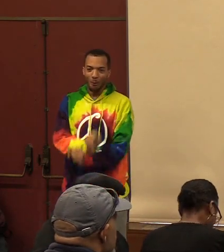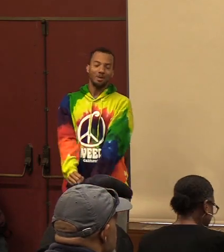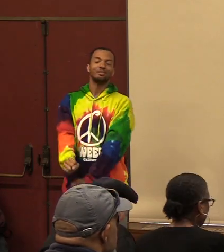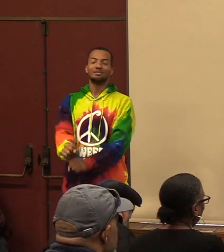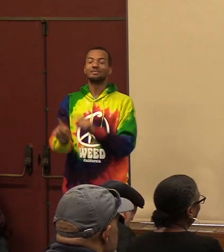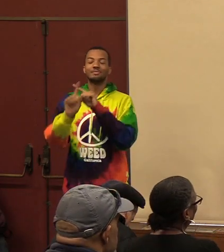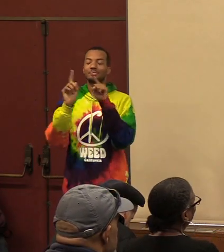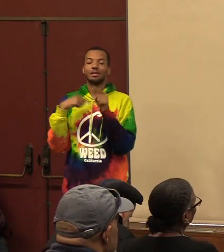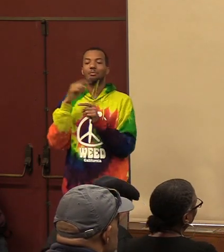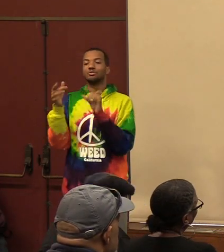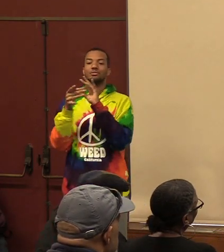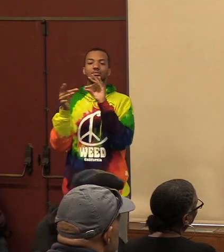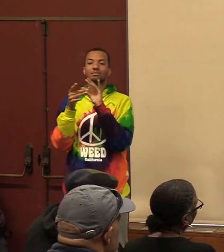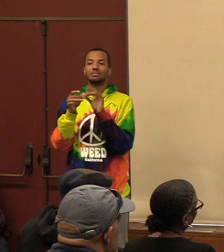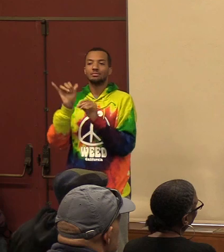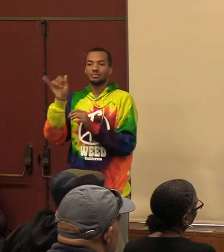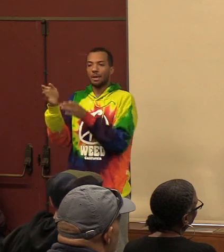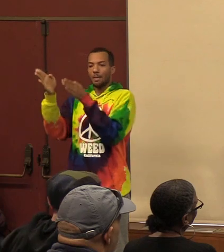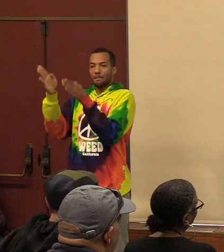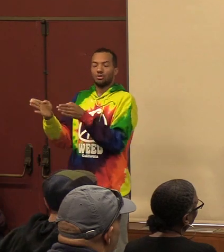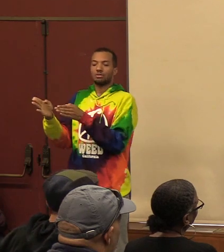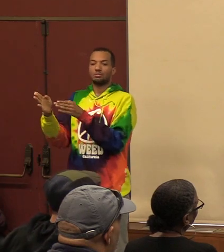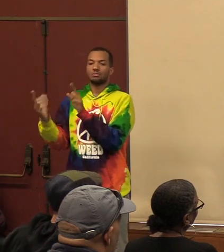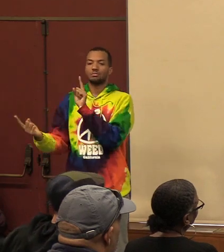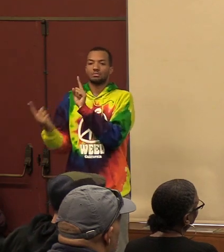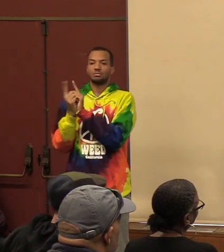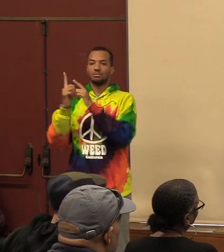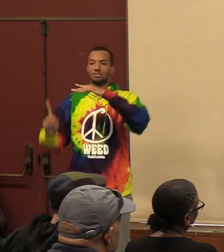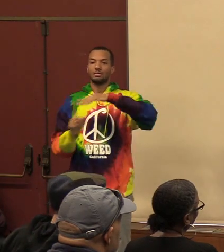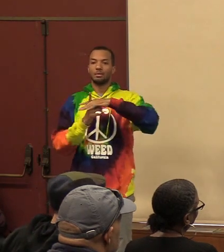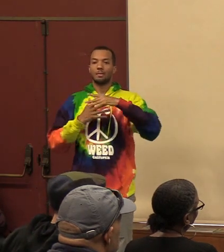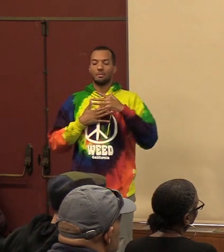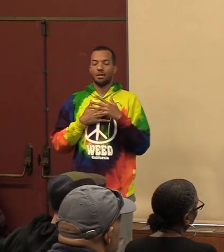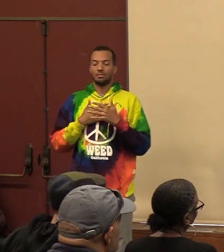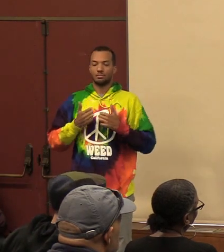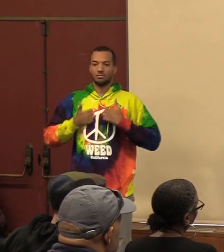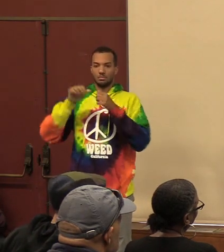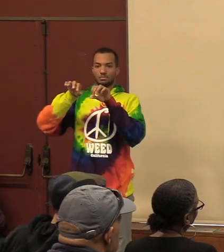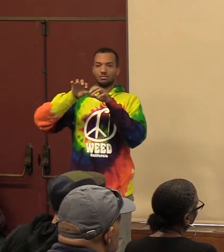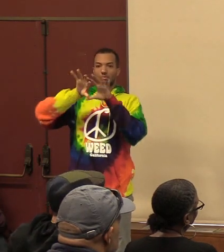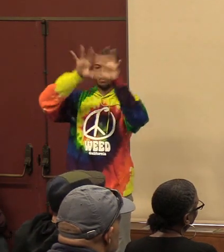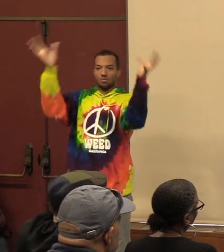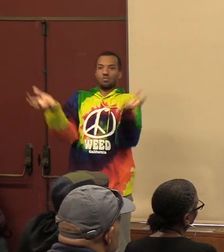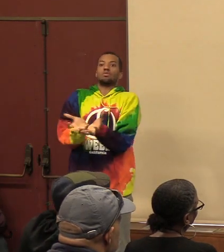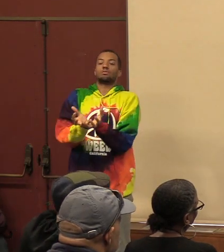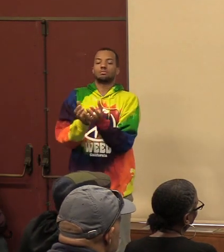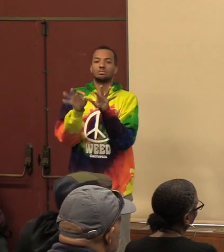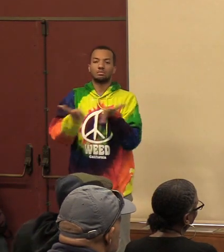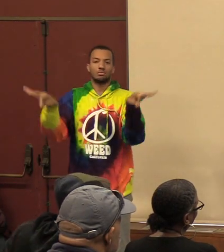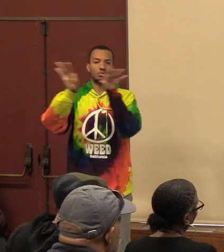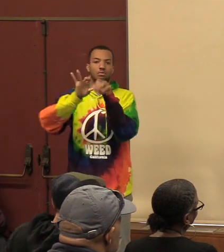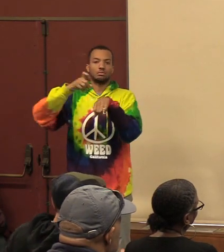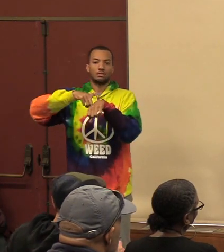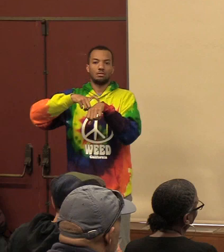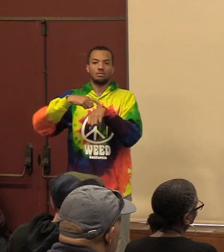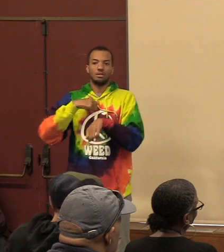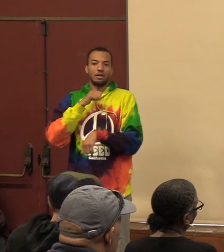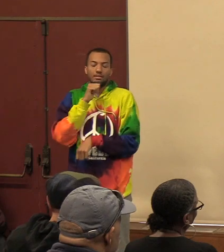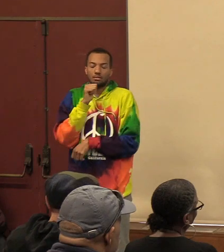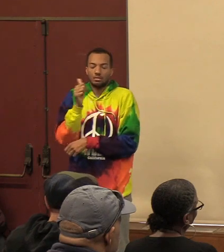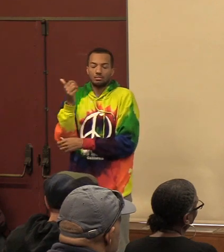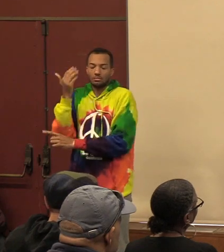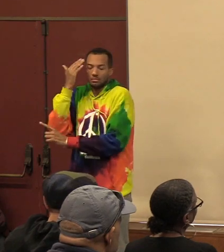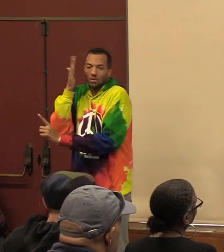But I'm just saying, this person came into my world at such a really critical time because I did not know where I